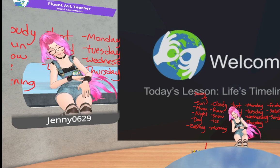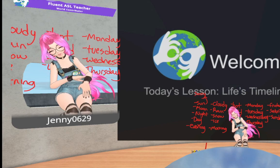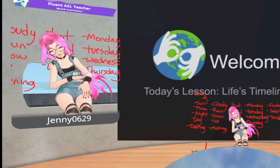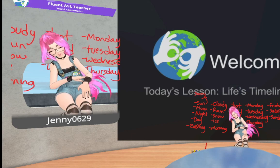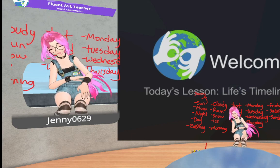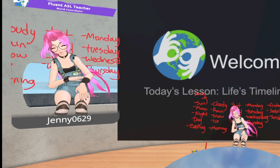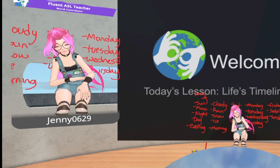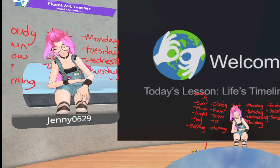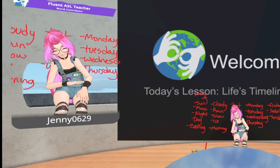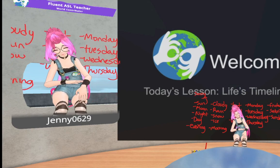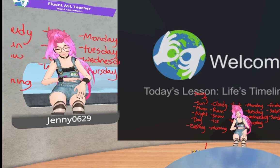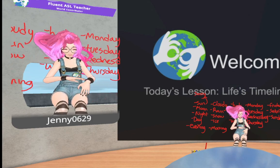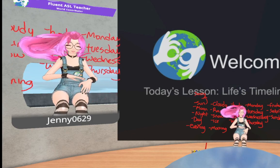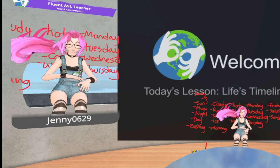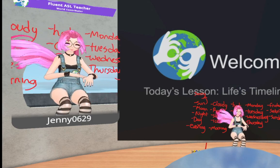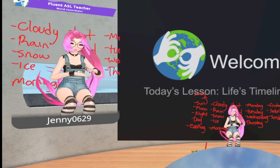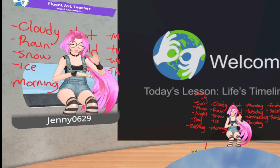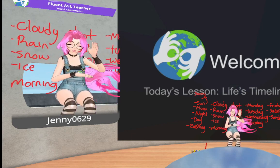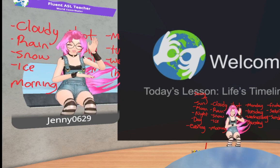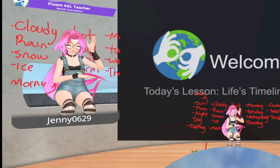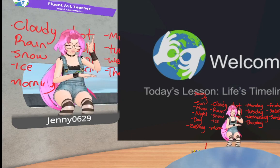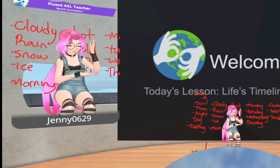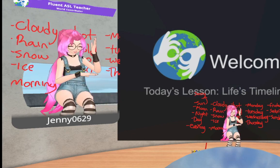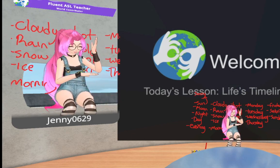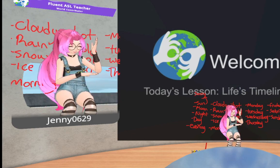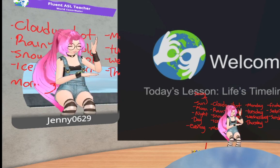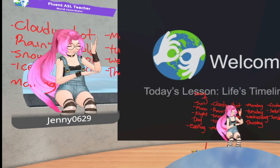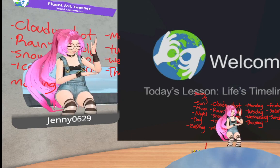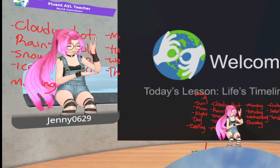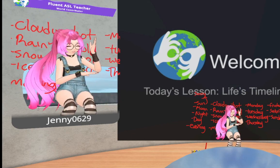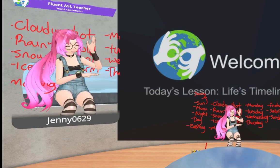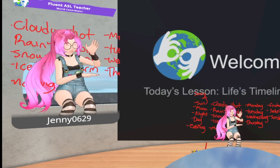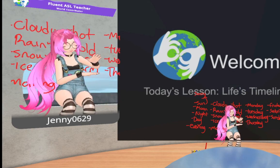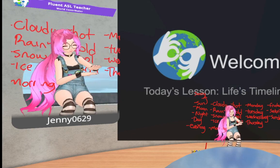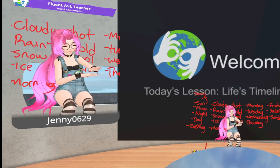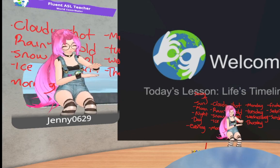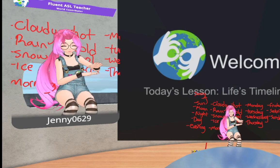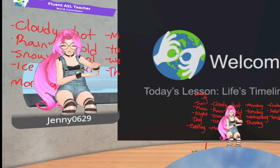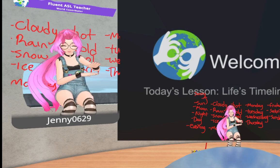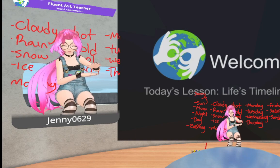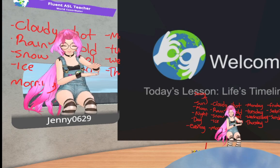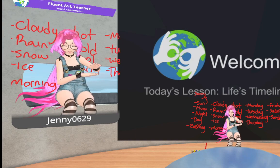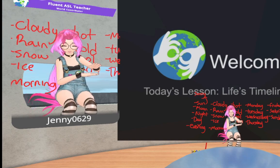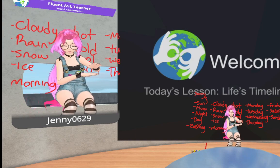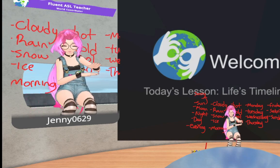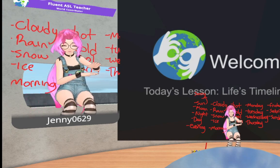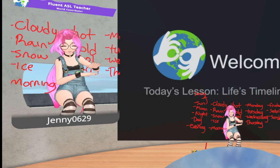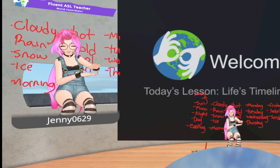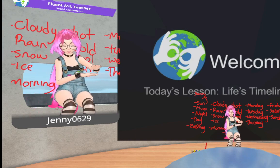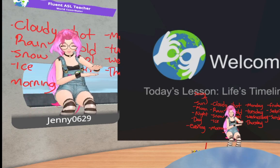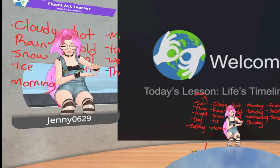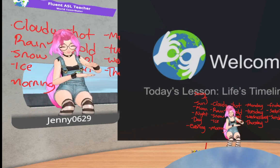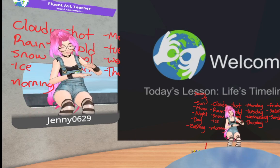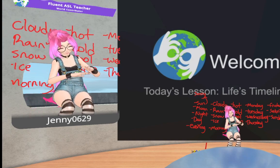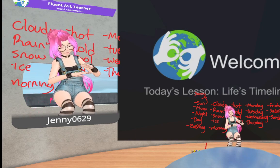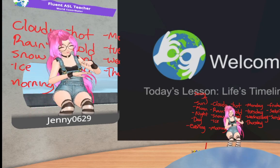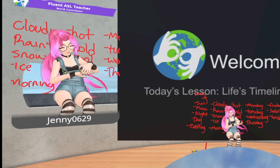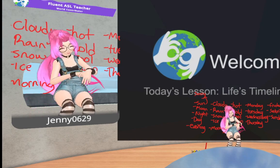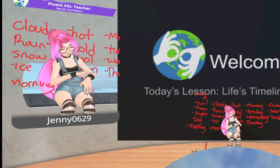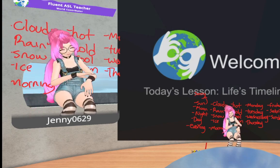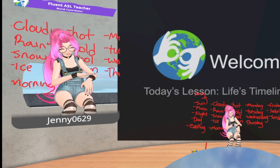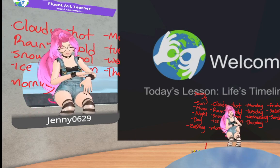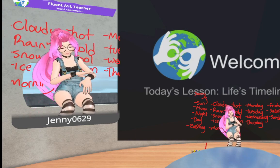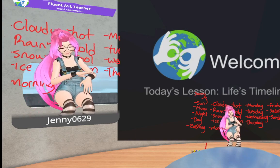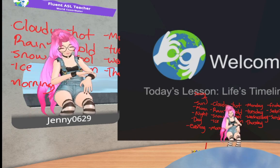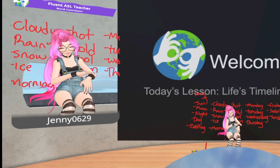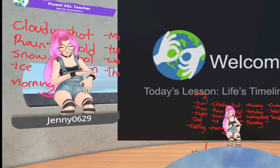because that'd be night, right? It's all about the sun's position. So noon, evening, or afternoon.